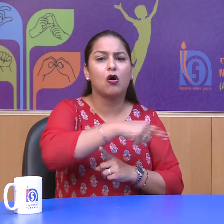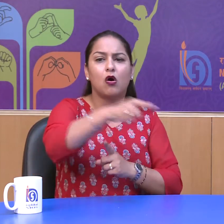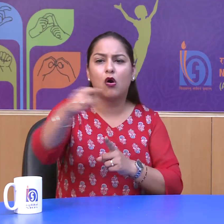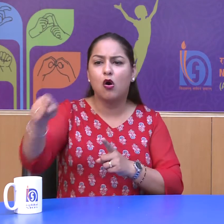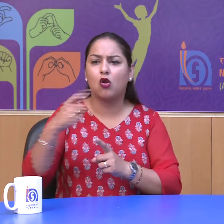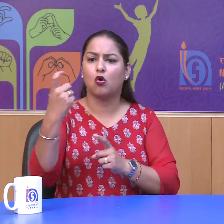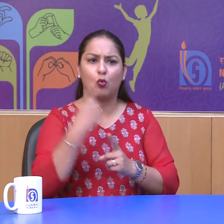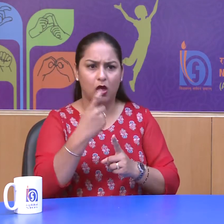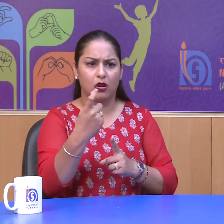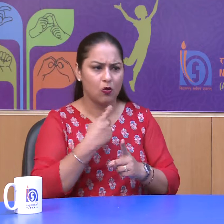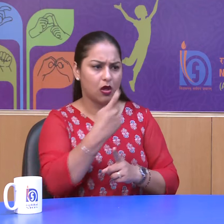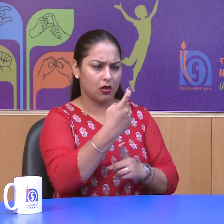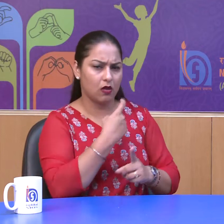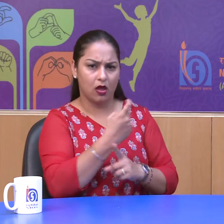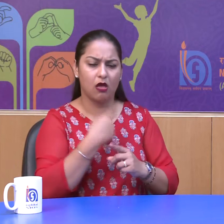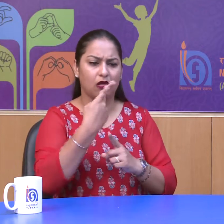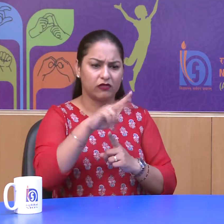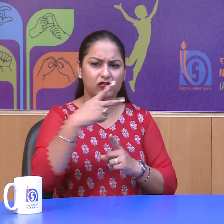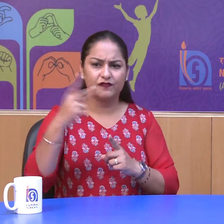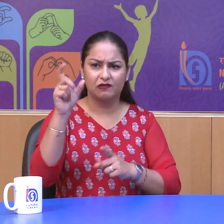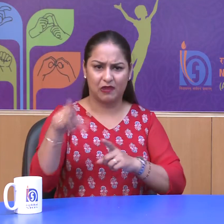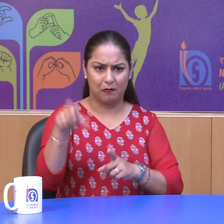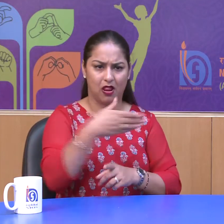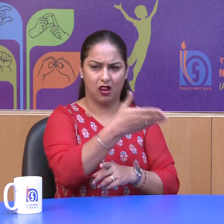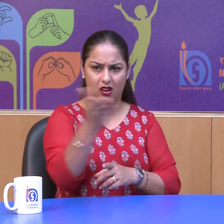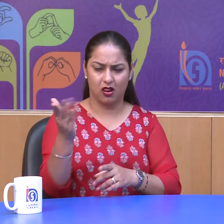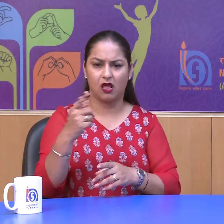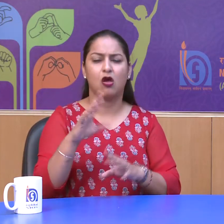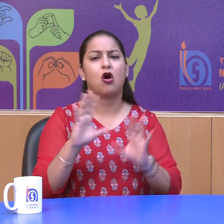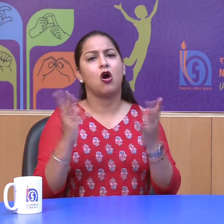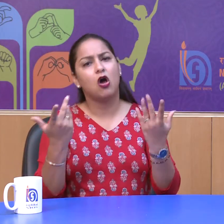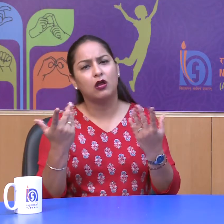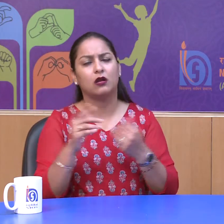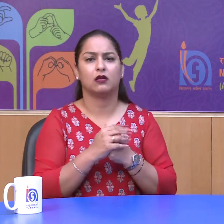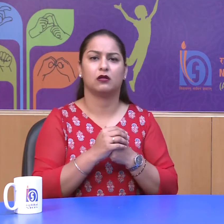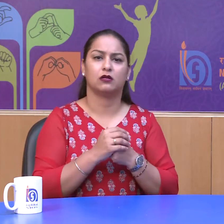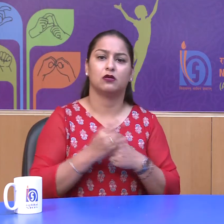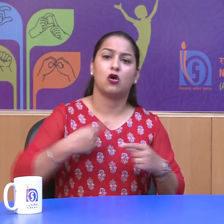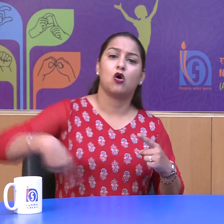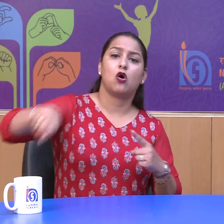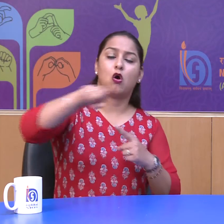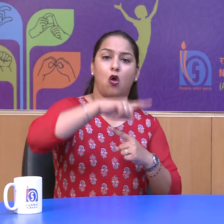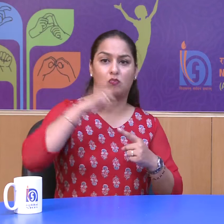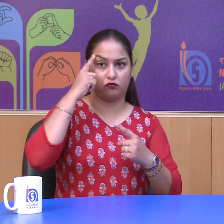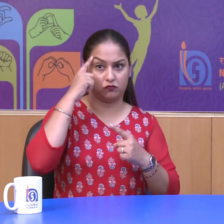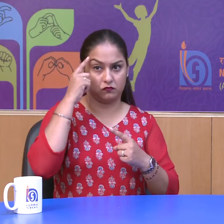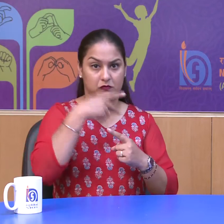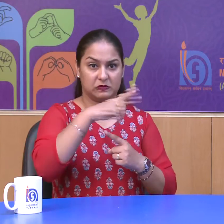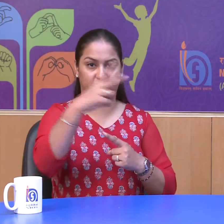opinions of different people and the sum of all their views. To